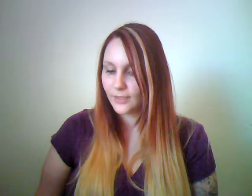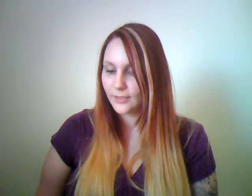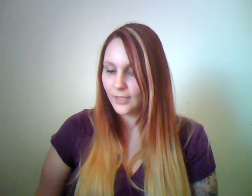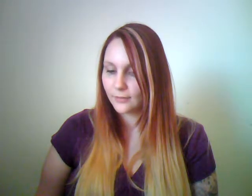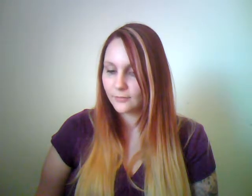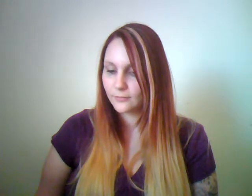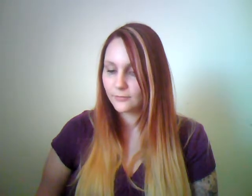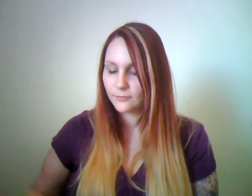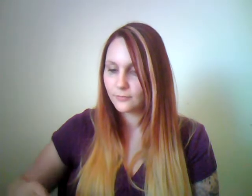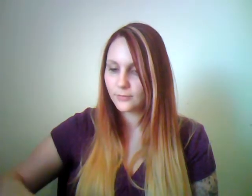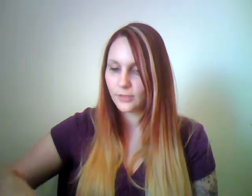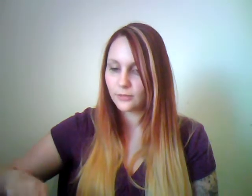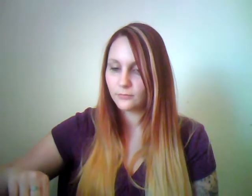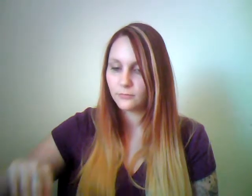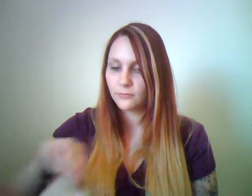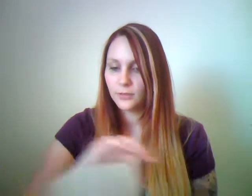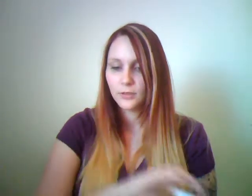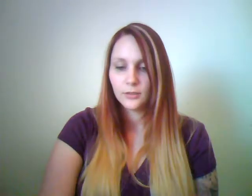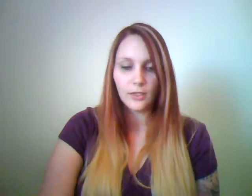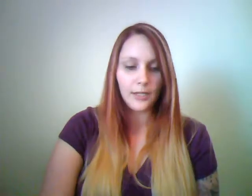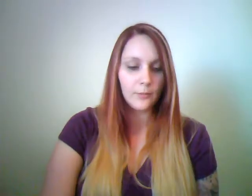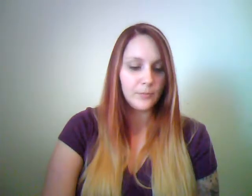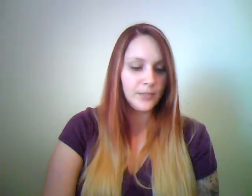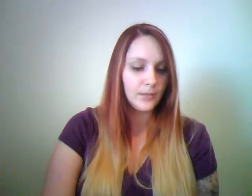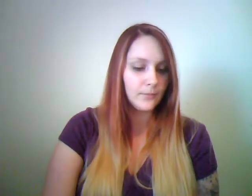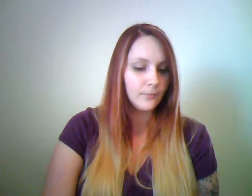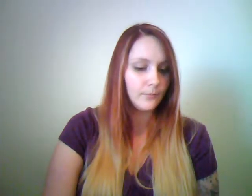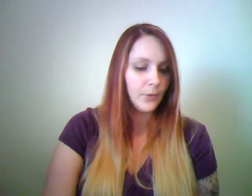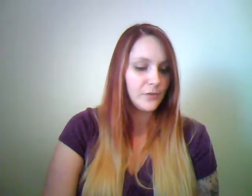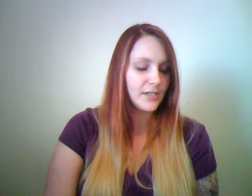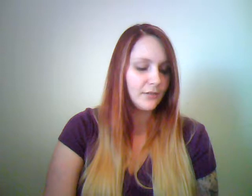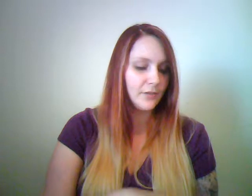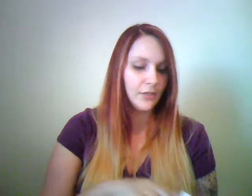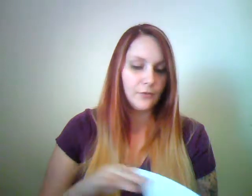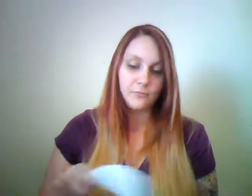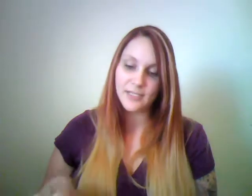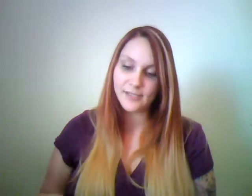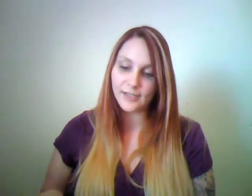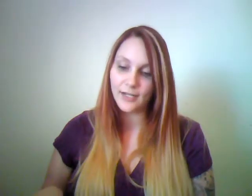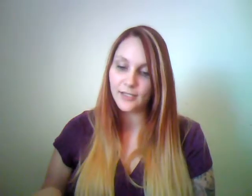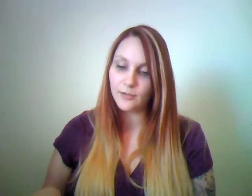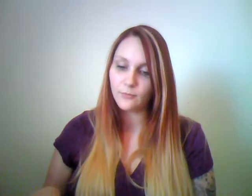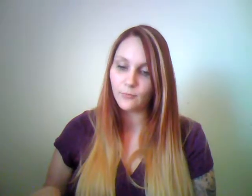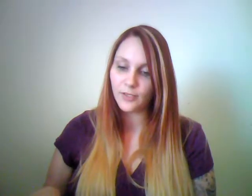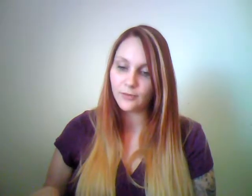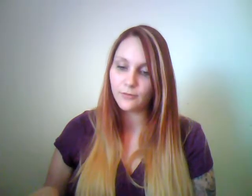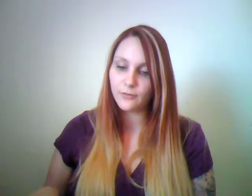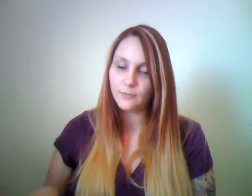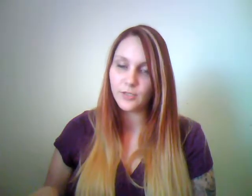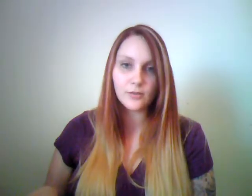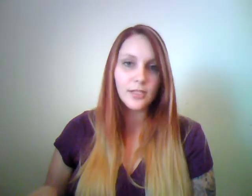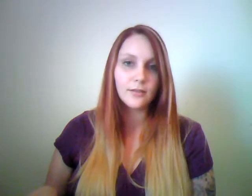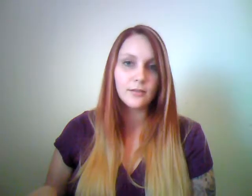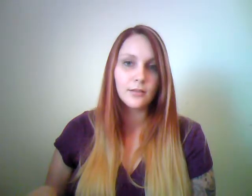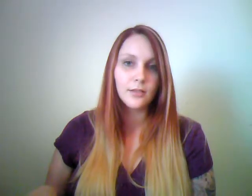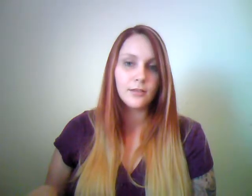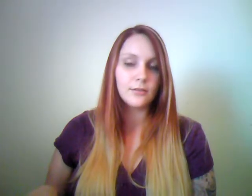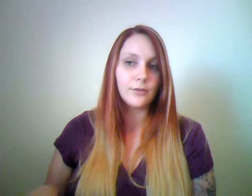yeah, so I will be posting a video of me signing with the music, so that